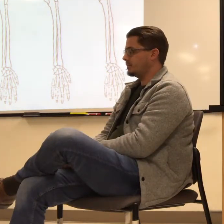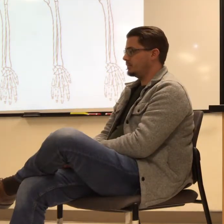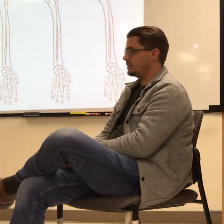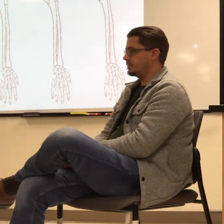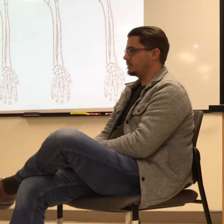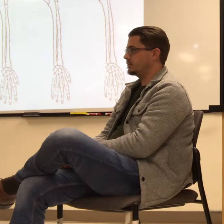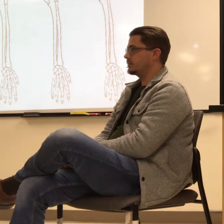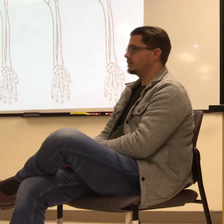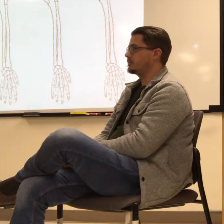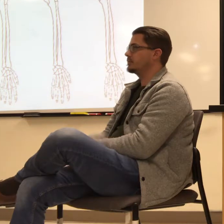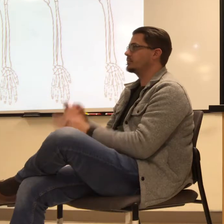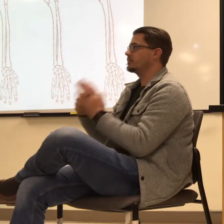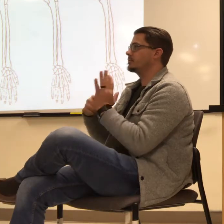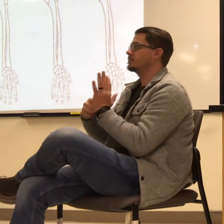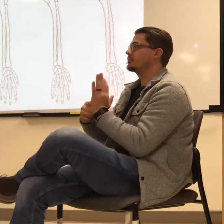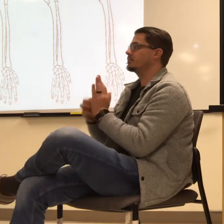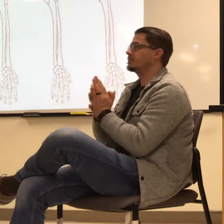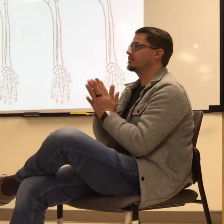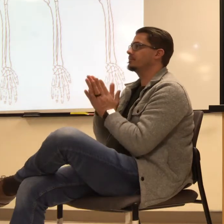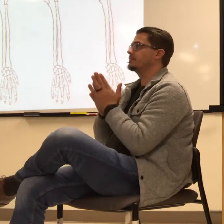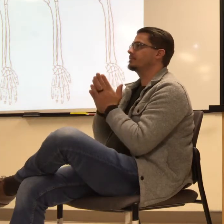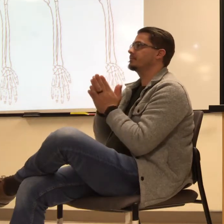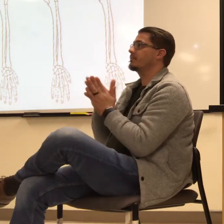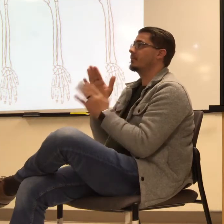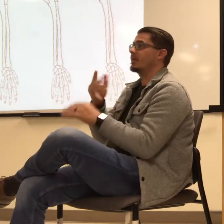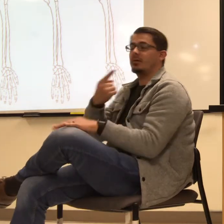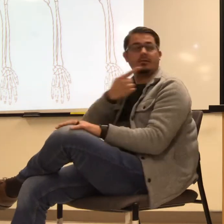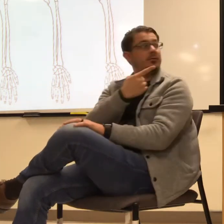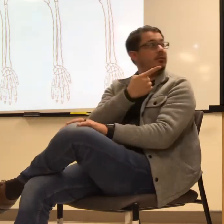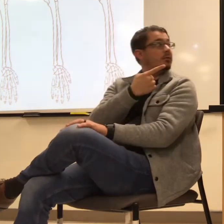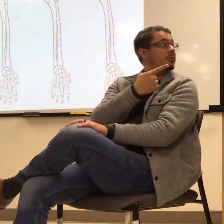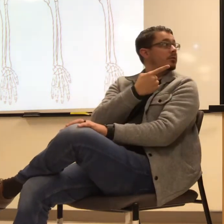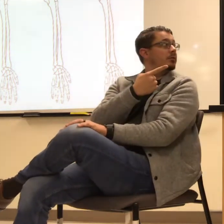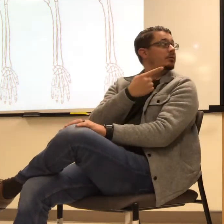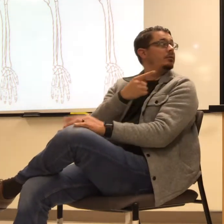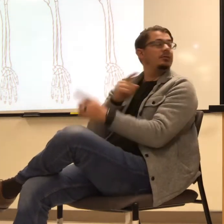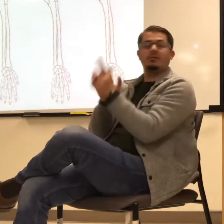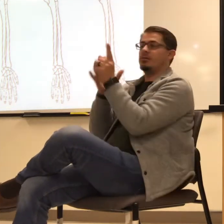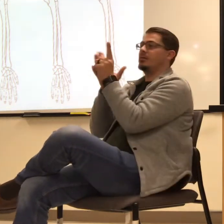For example, right now I'm flexing my PIP